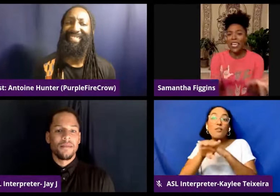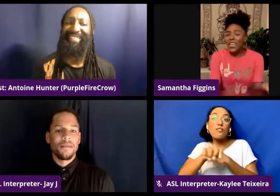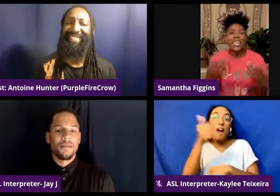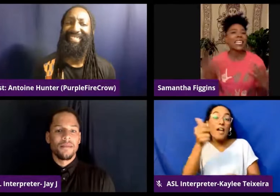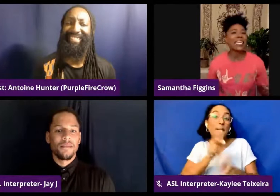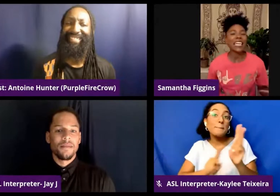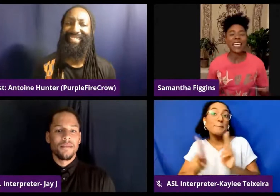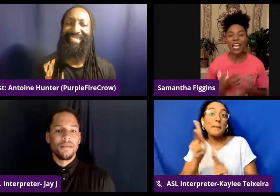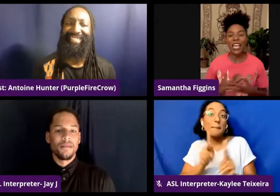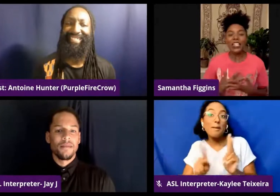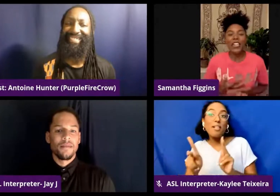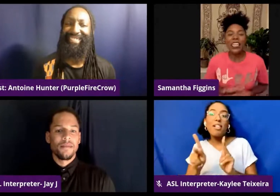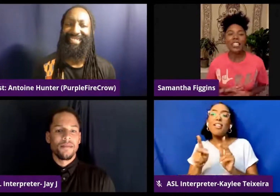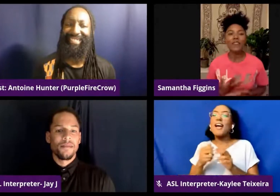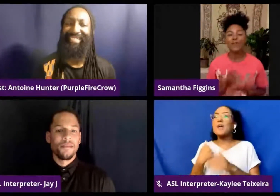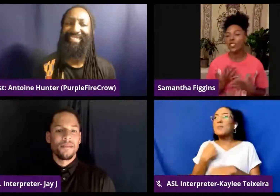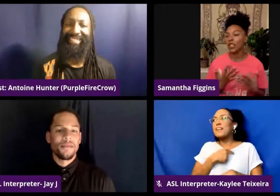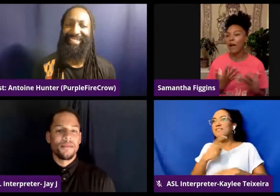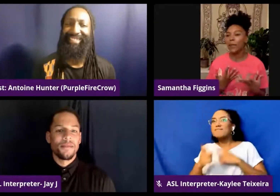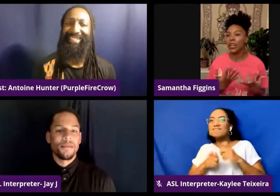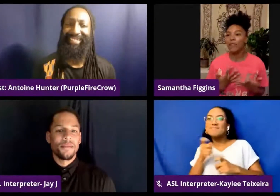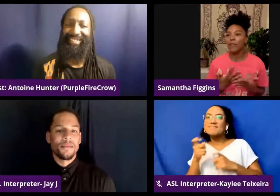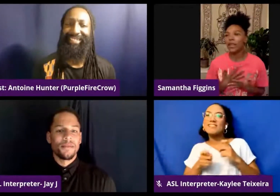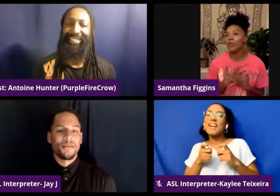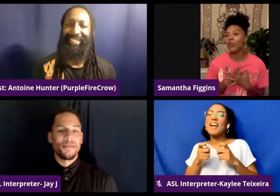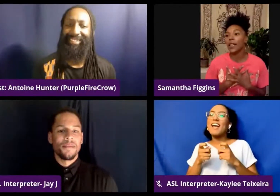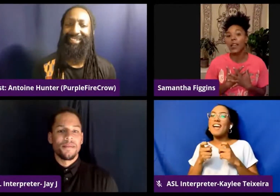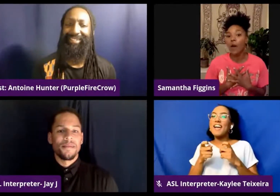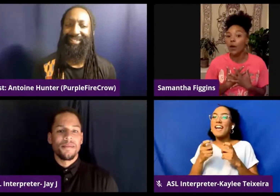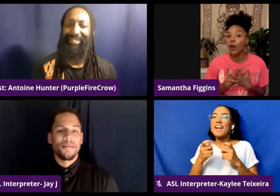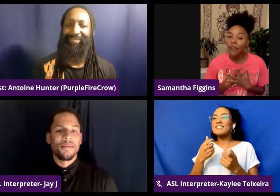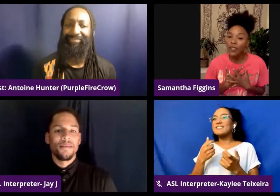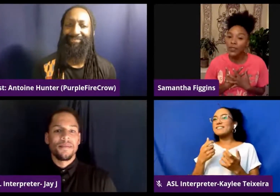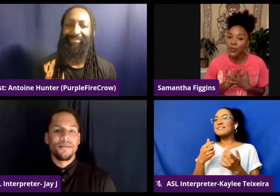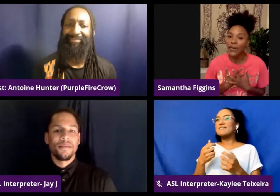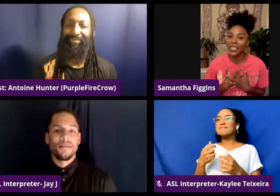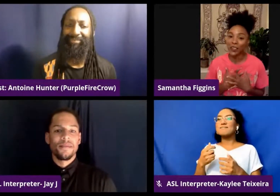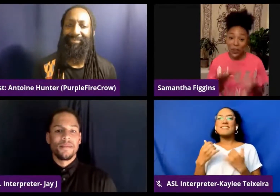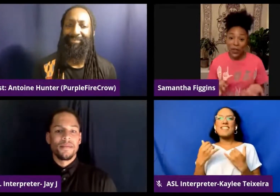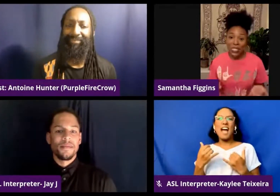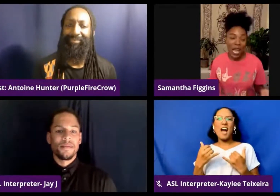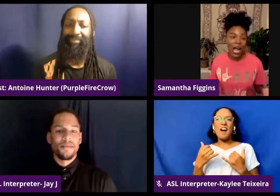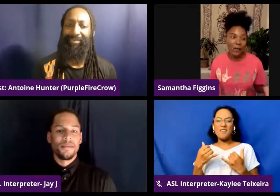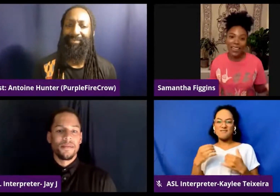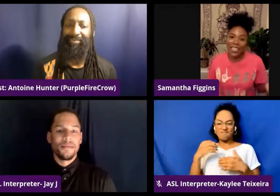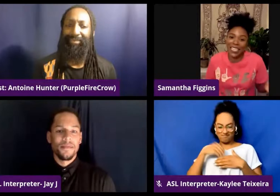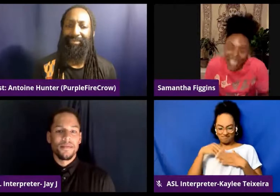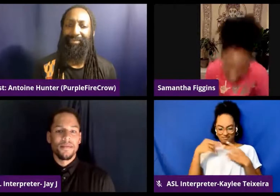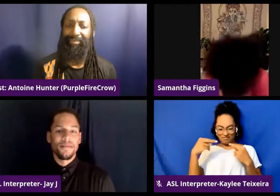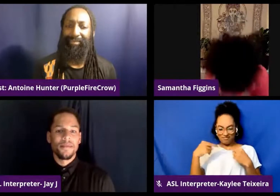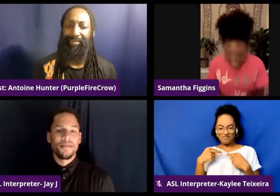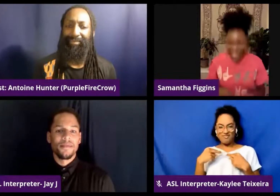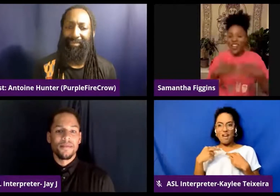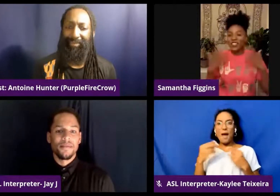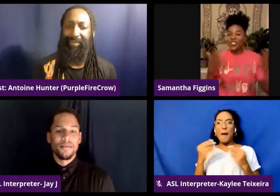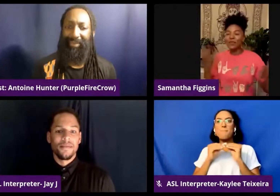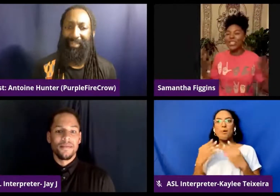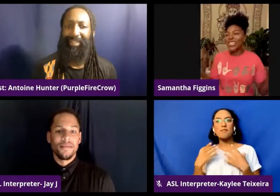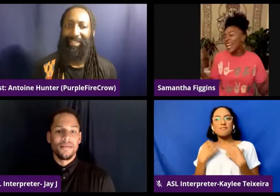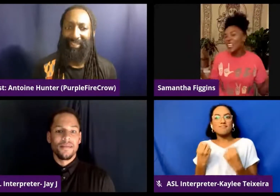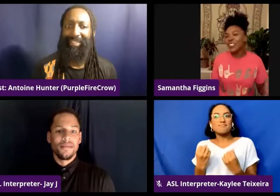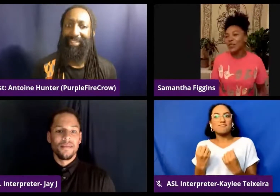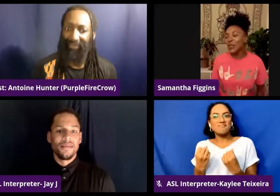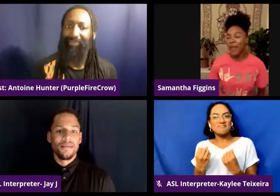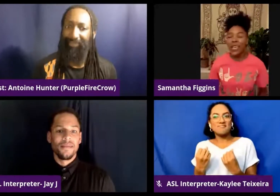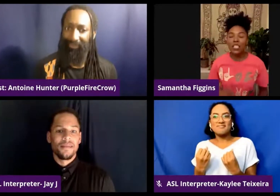worth giving, and it just has given me, I've been able to find a lot more confidence within myself during this time, honestly. just